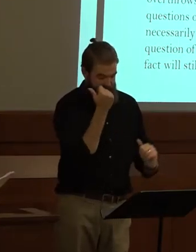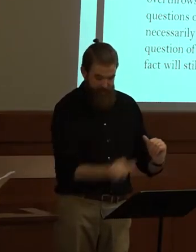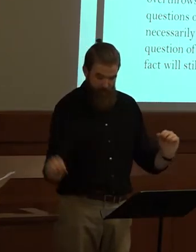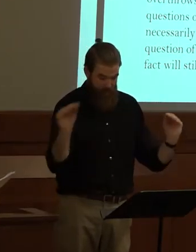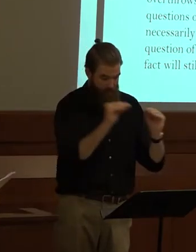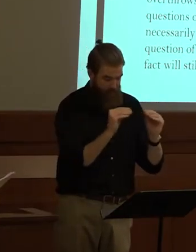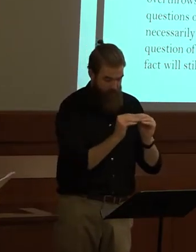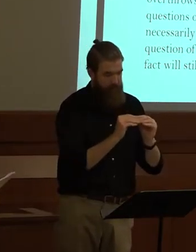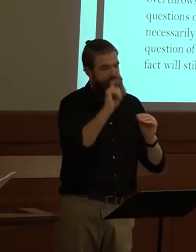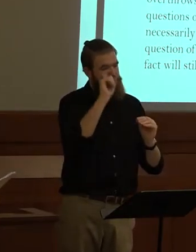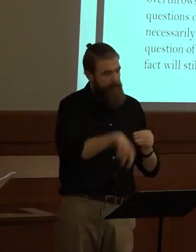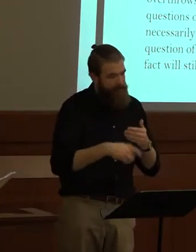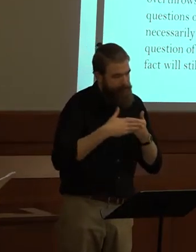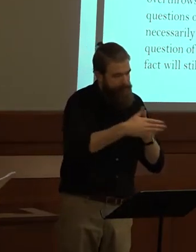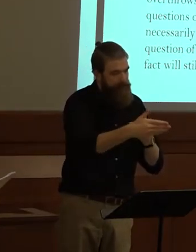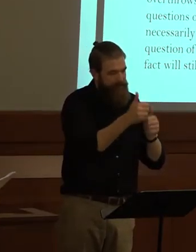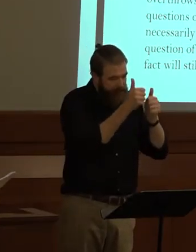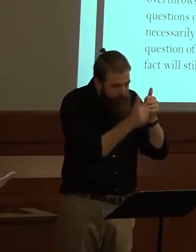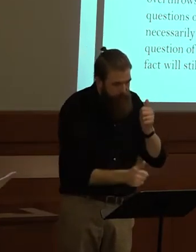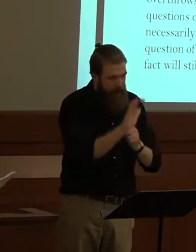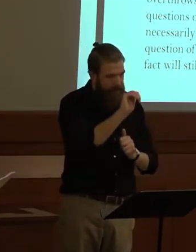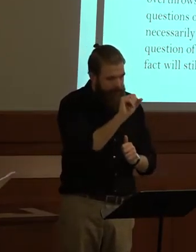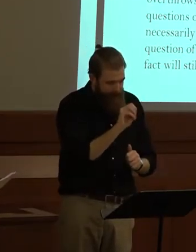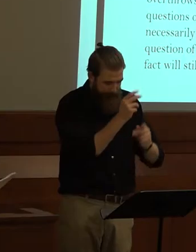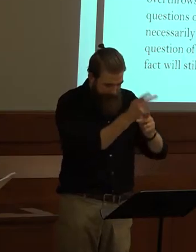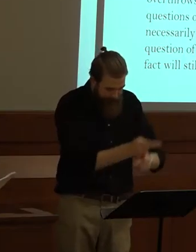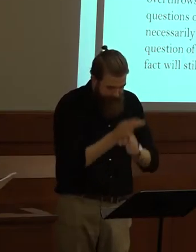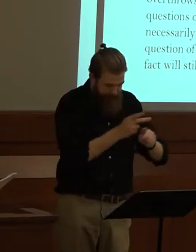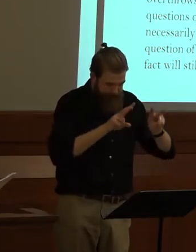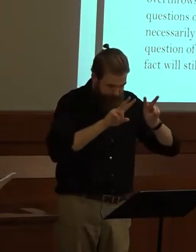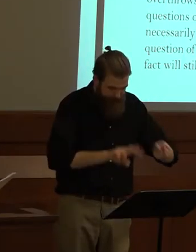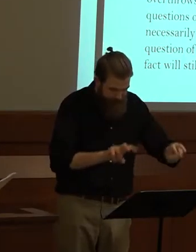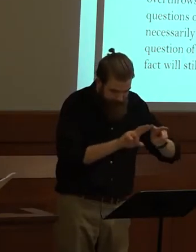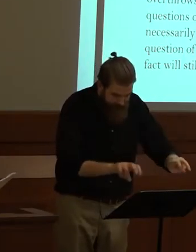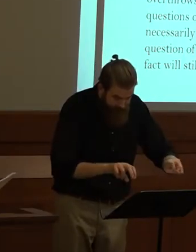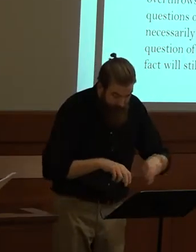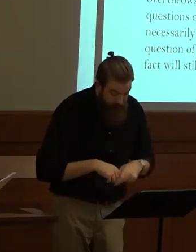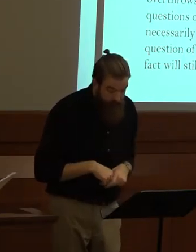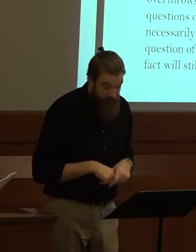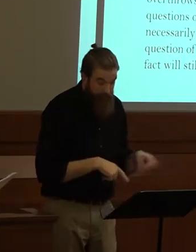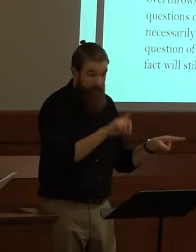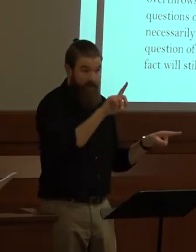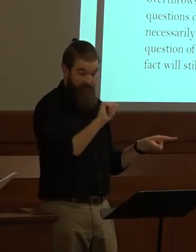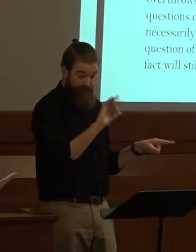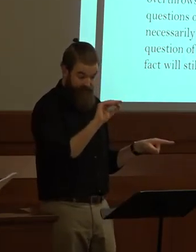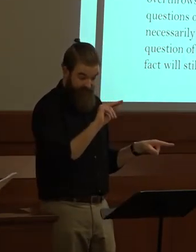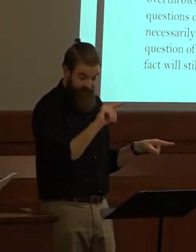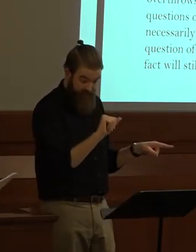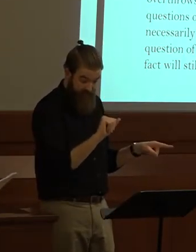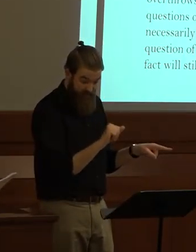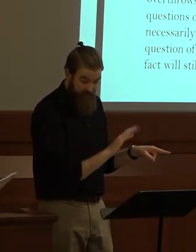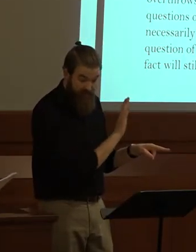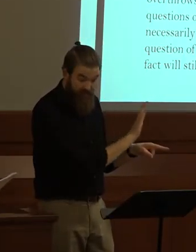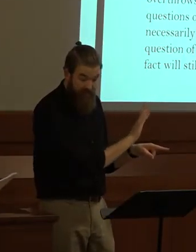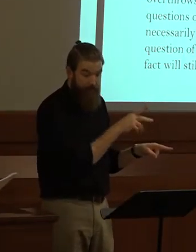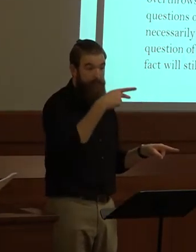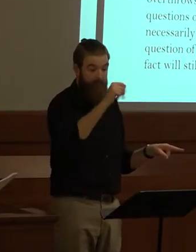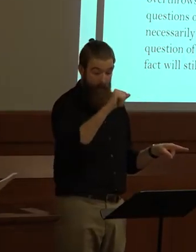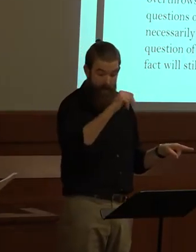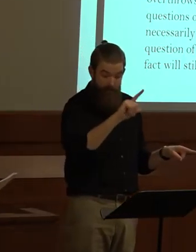worked for decades to perfect his pronunciation so that he could say the words of the Mass